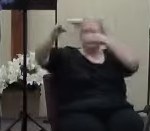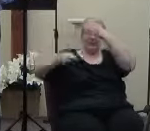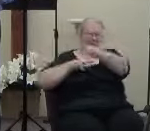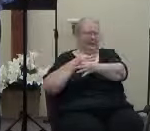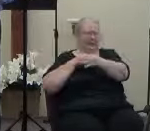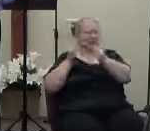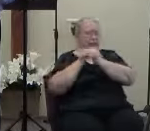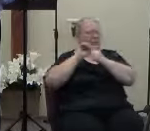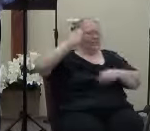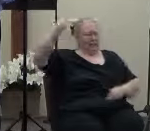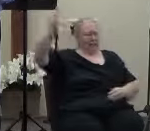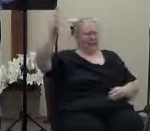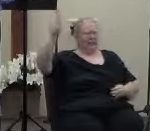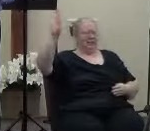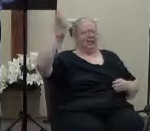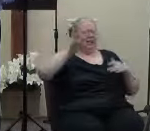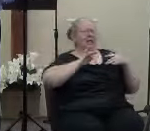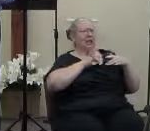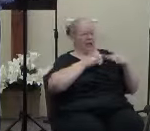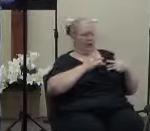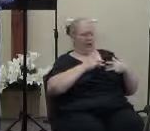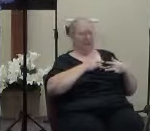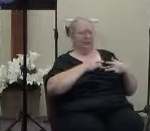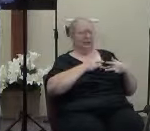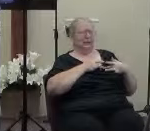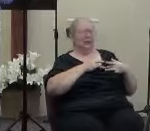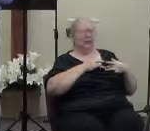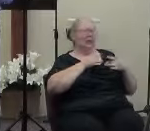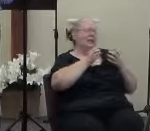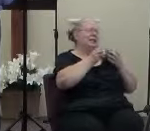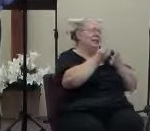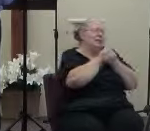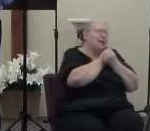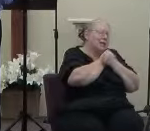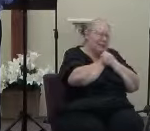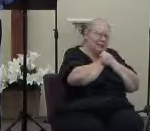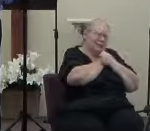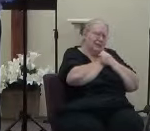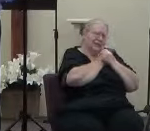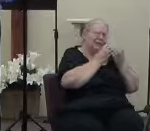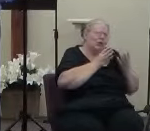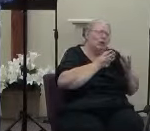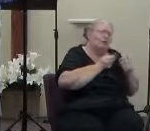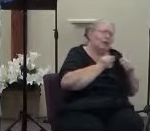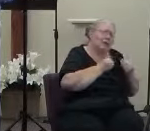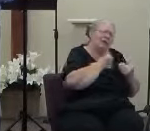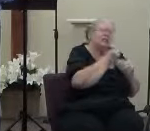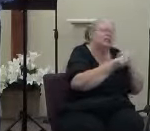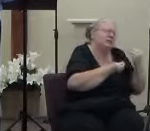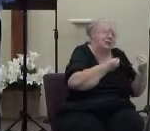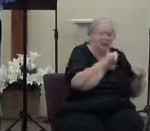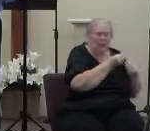A compassionate, unconditional, loving heart. And He uses us to do His work.